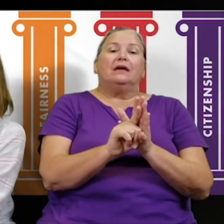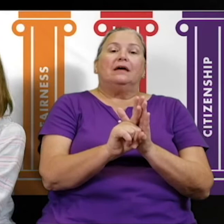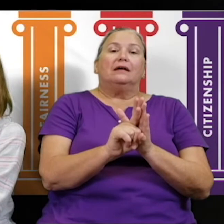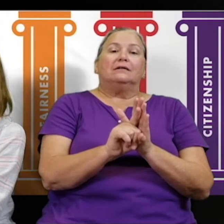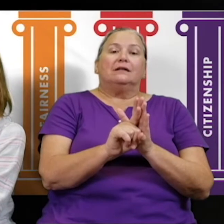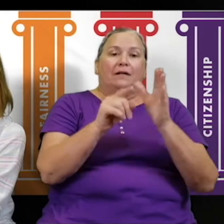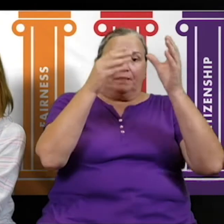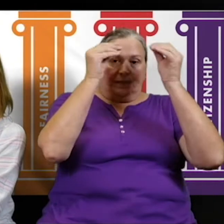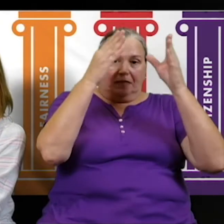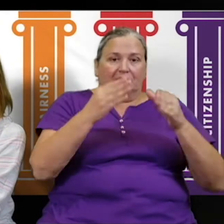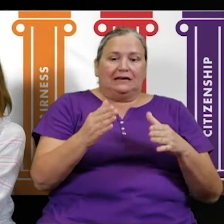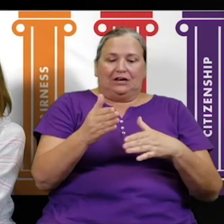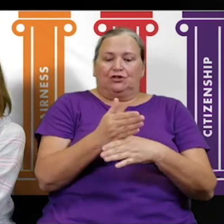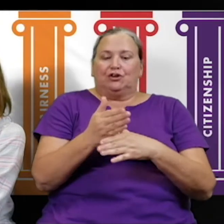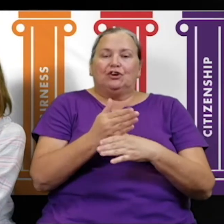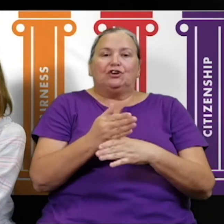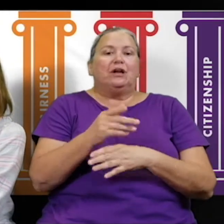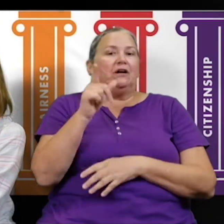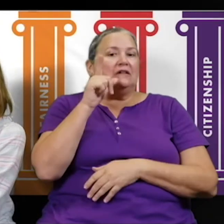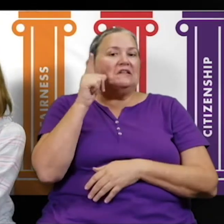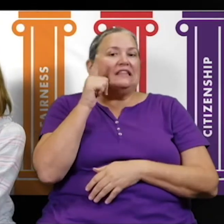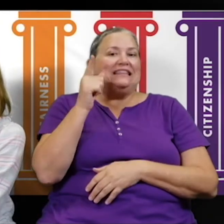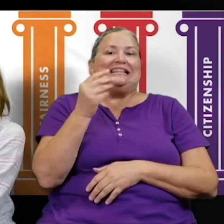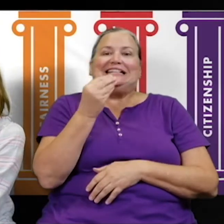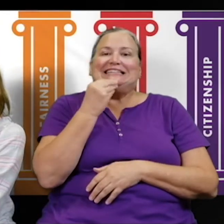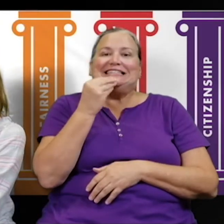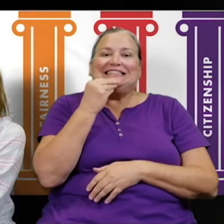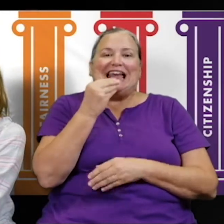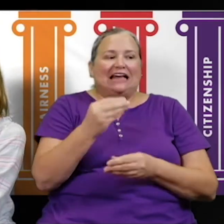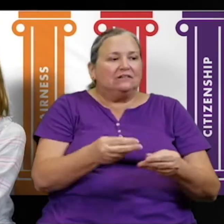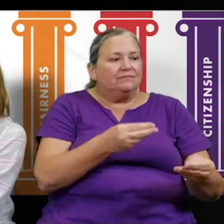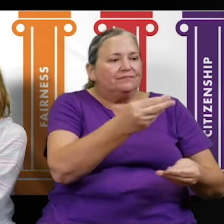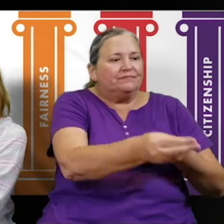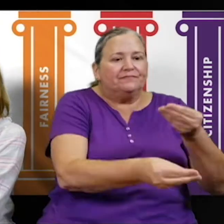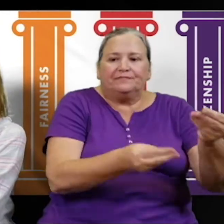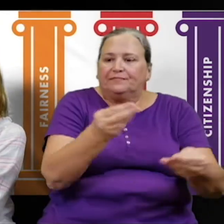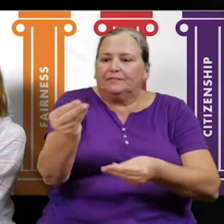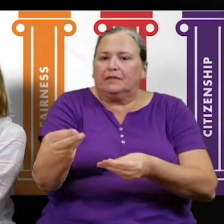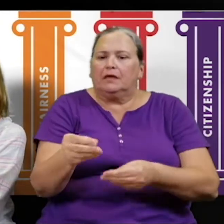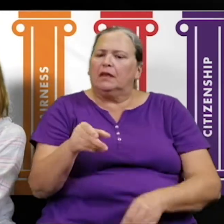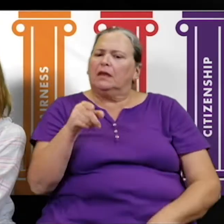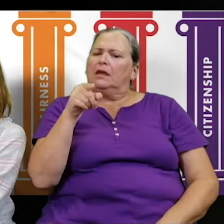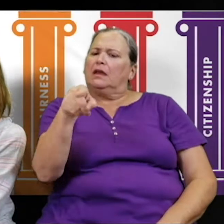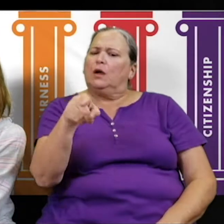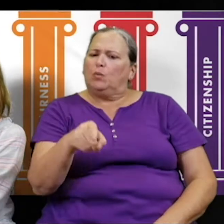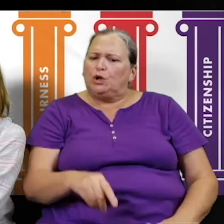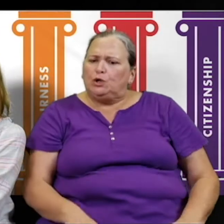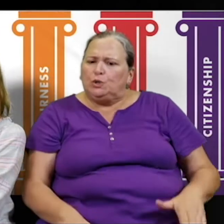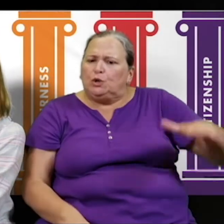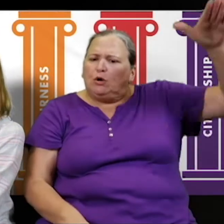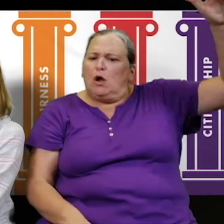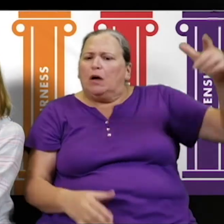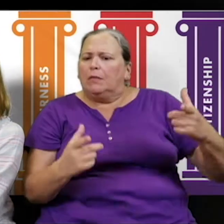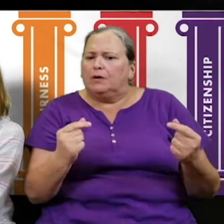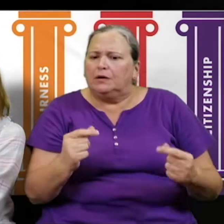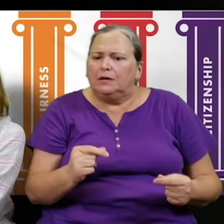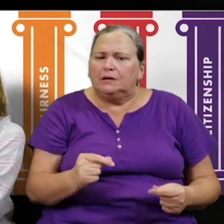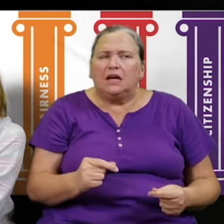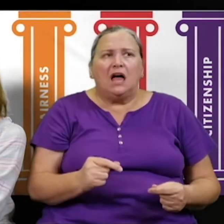to everyone's delight. "What do you want to be when you grow up?" asked Mr. Slinger.